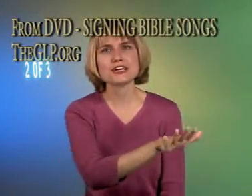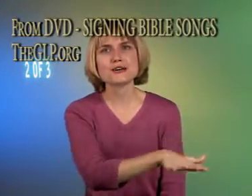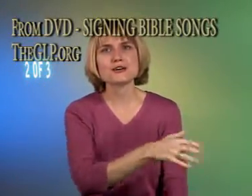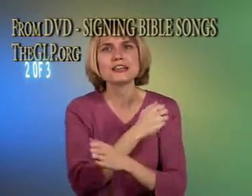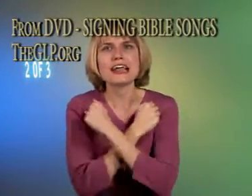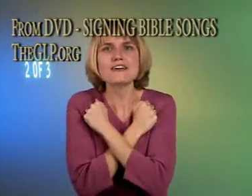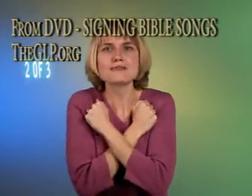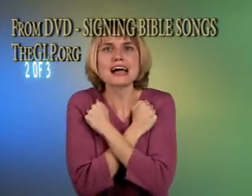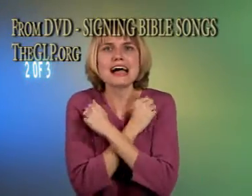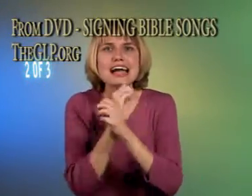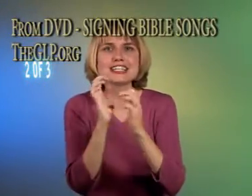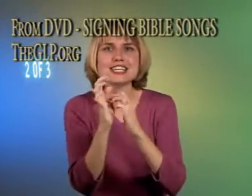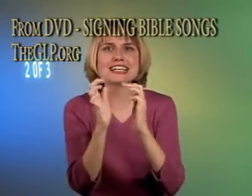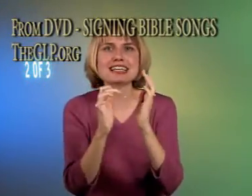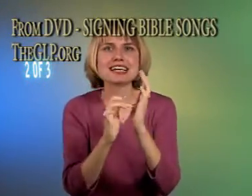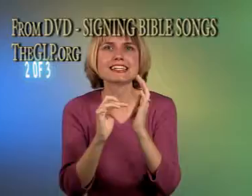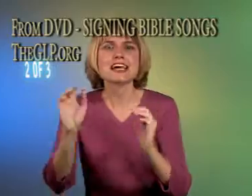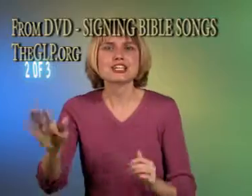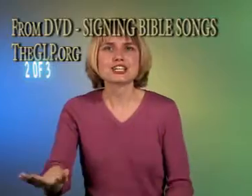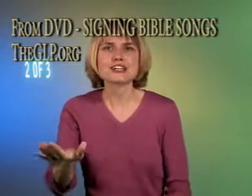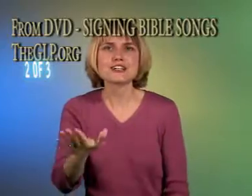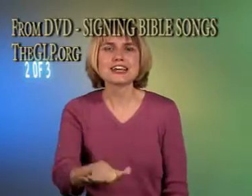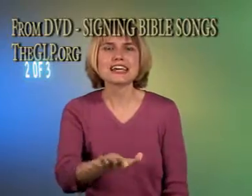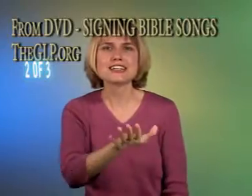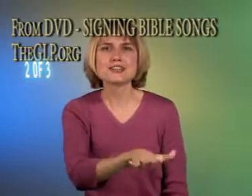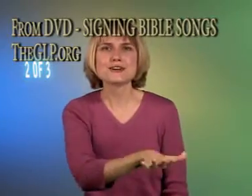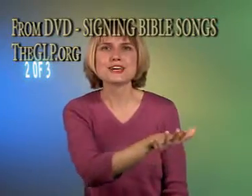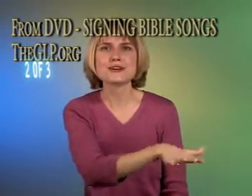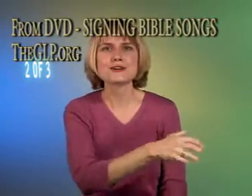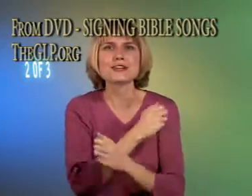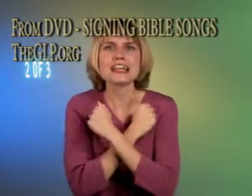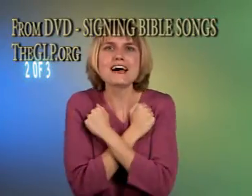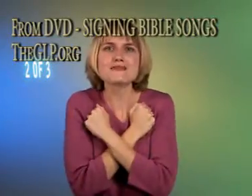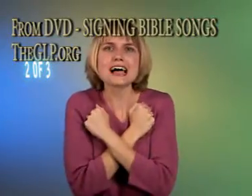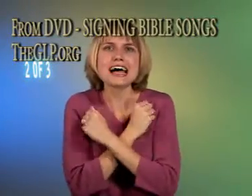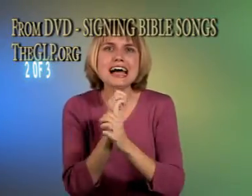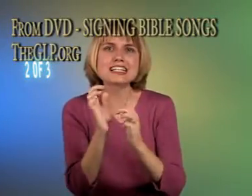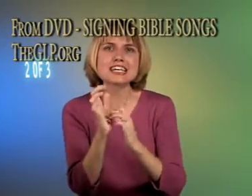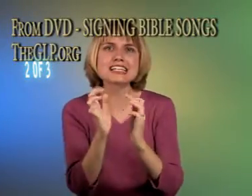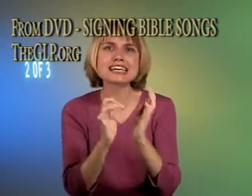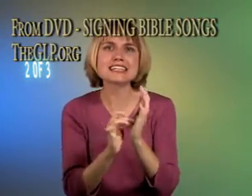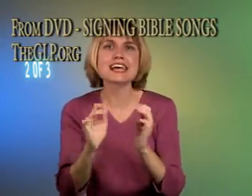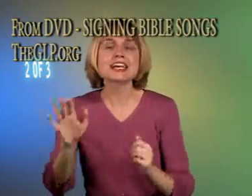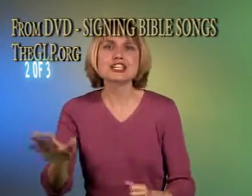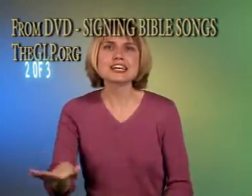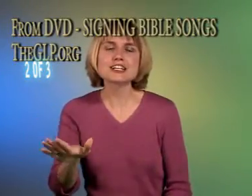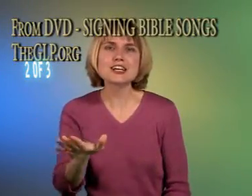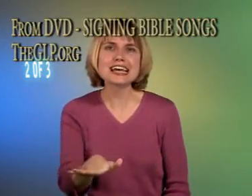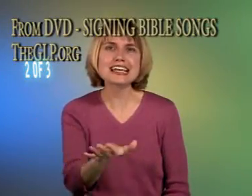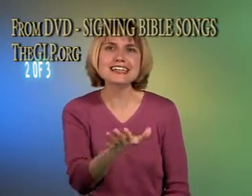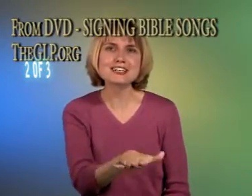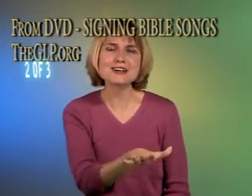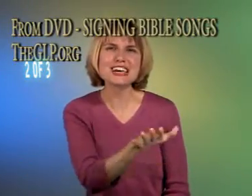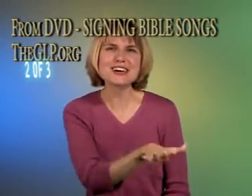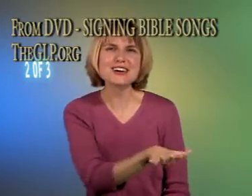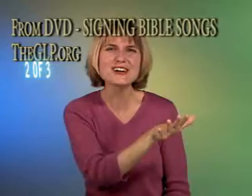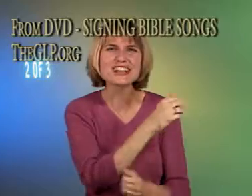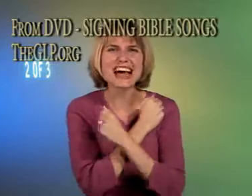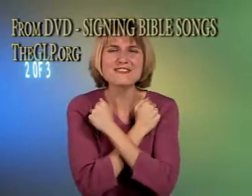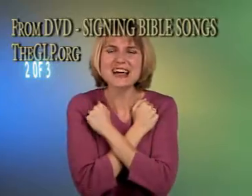you love my Jesus? Children, do you love my Jesus? Children, do you love